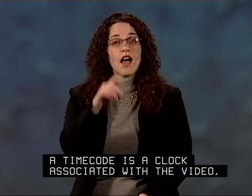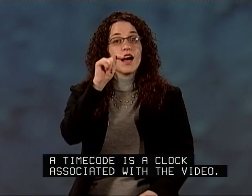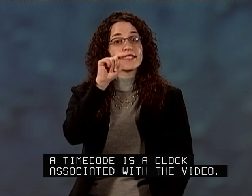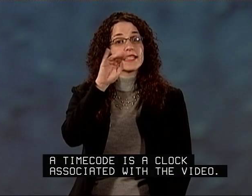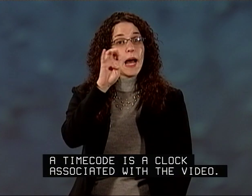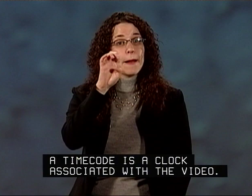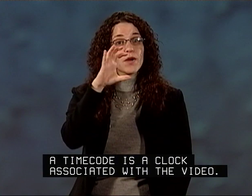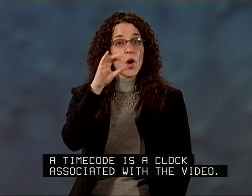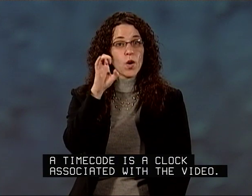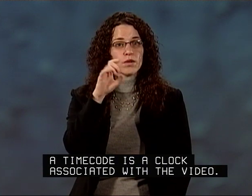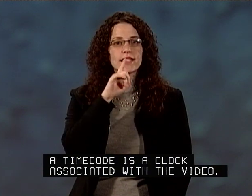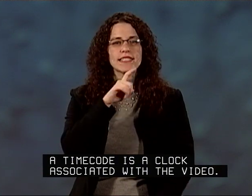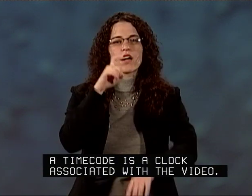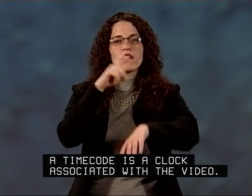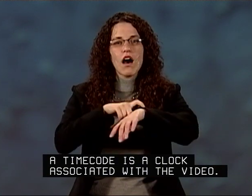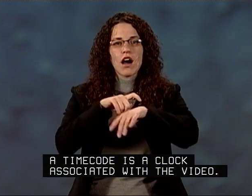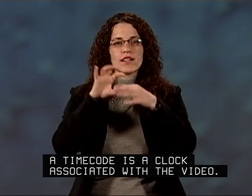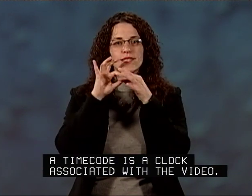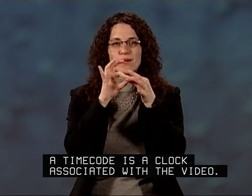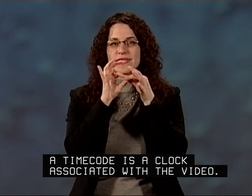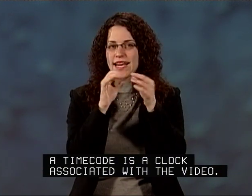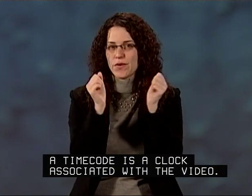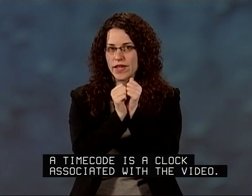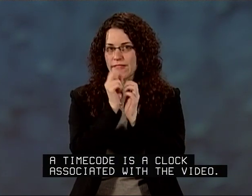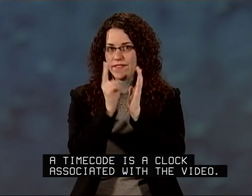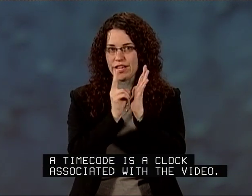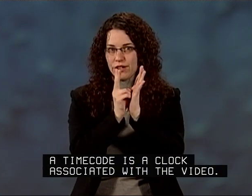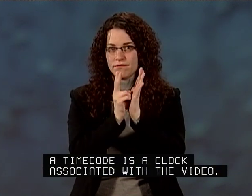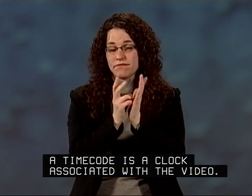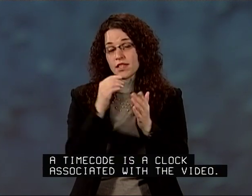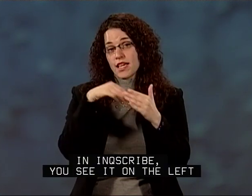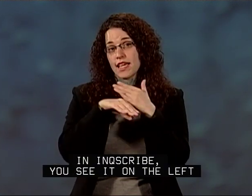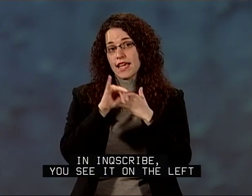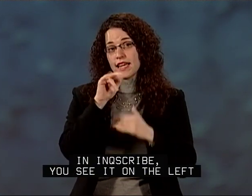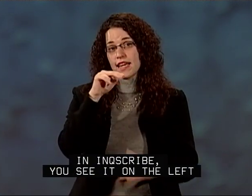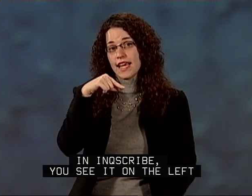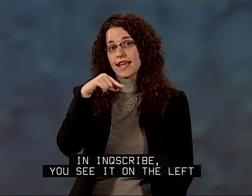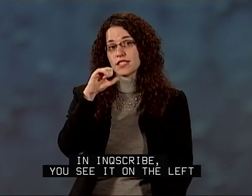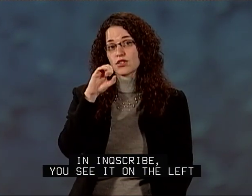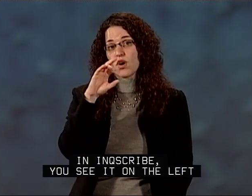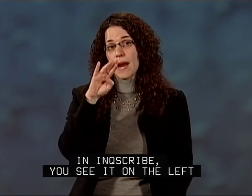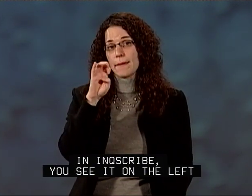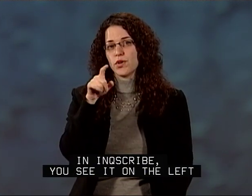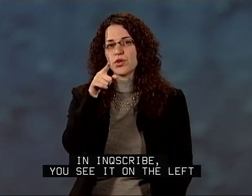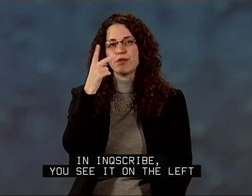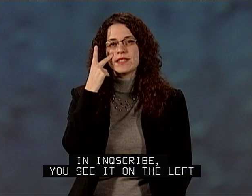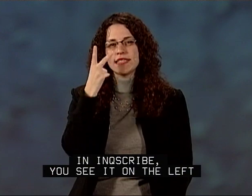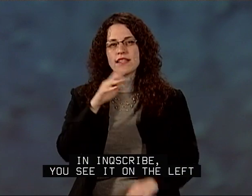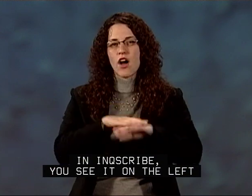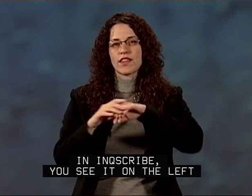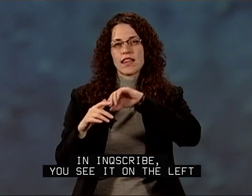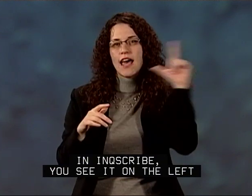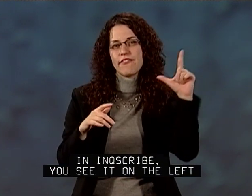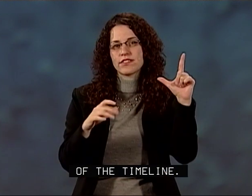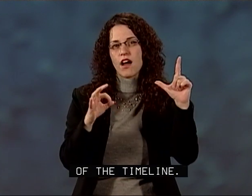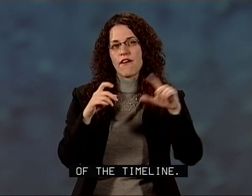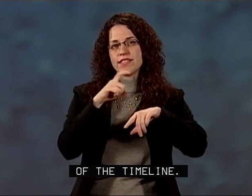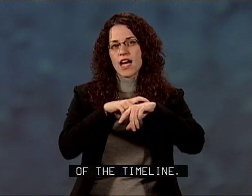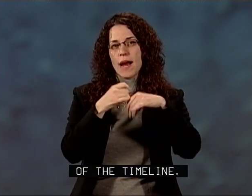A time code is a clock associated with the video. In InkScribe, you see it on the left of the